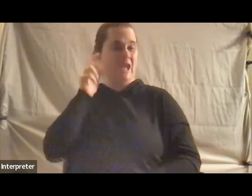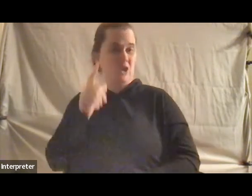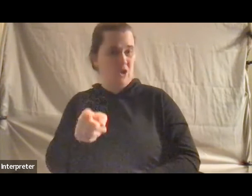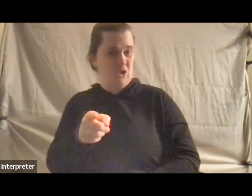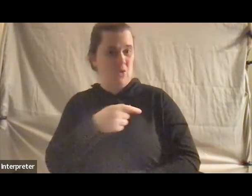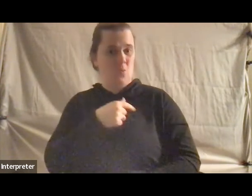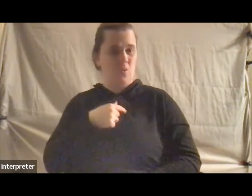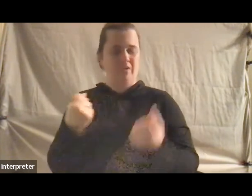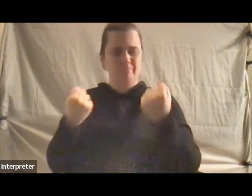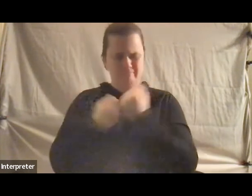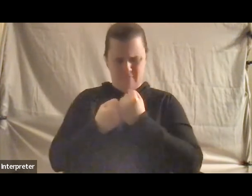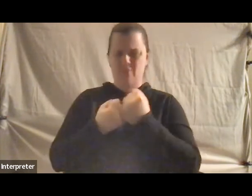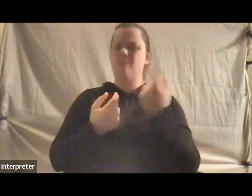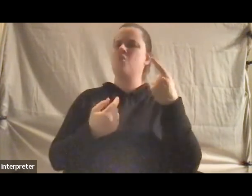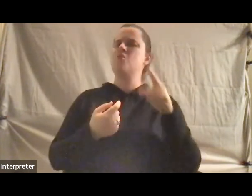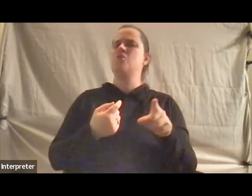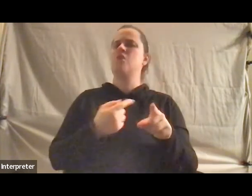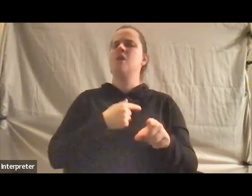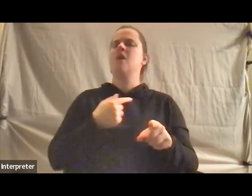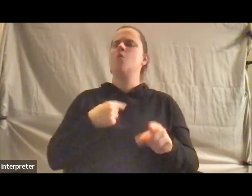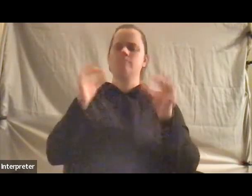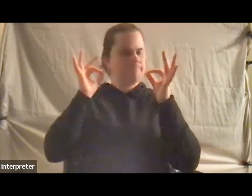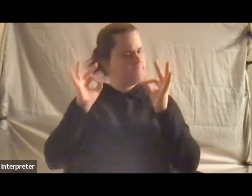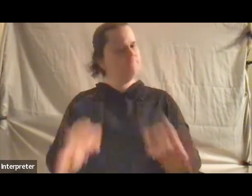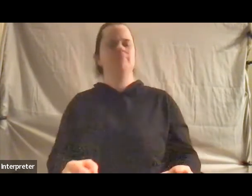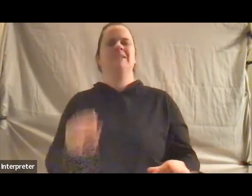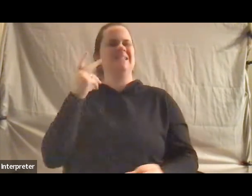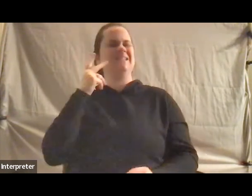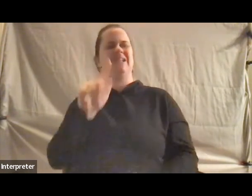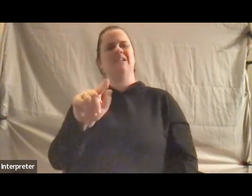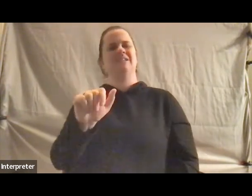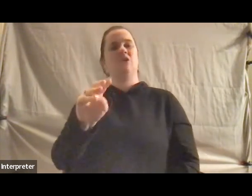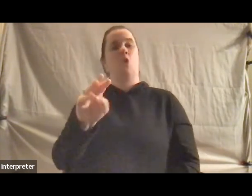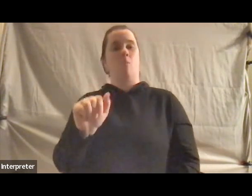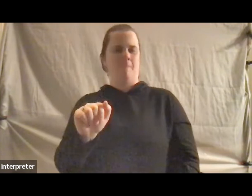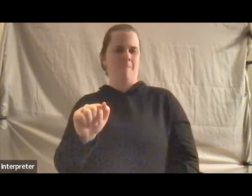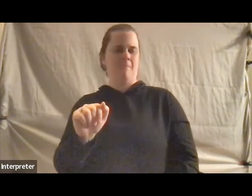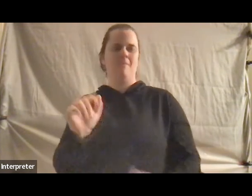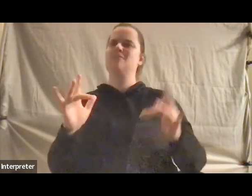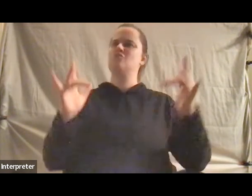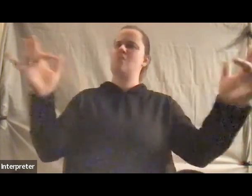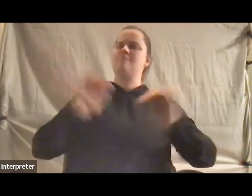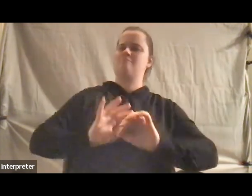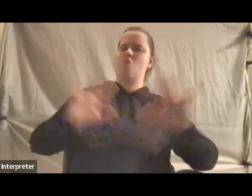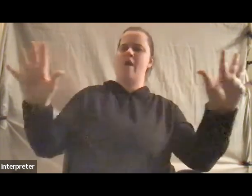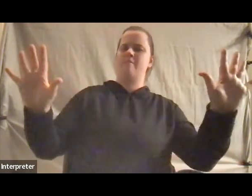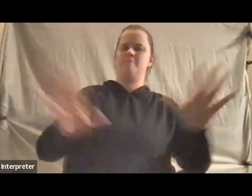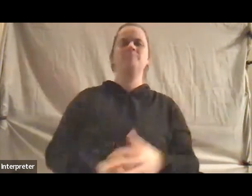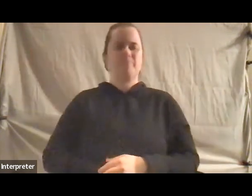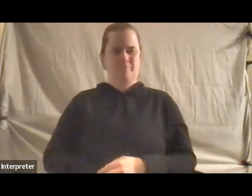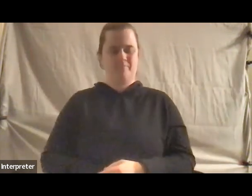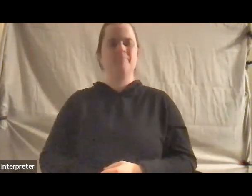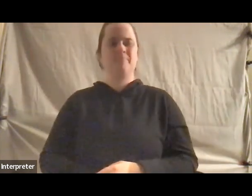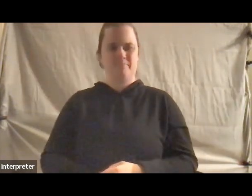are here for you, and we are determined to see Tacoma shine at its brightest. As